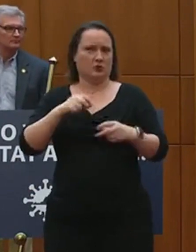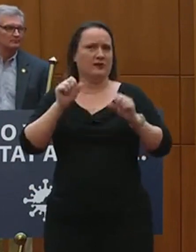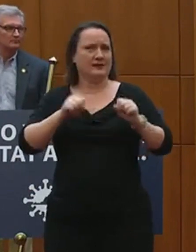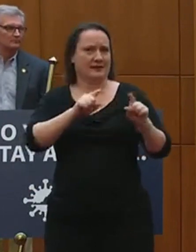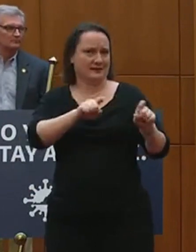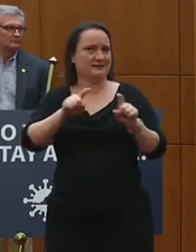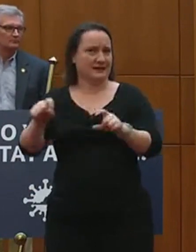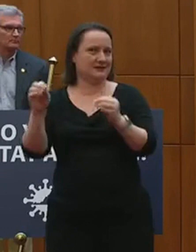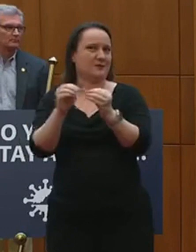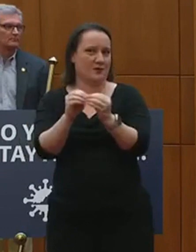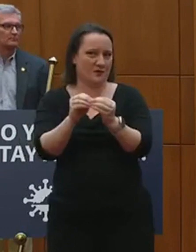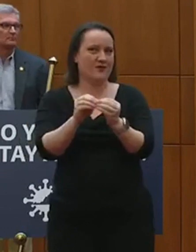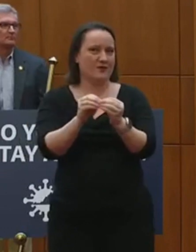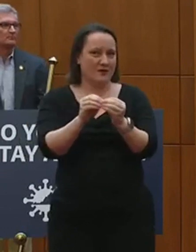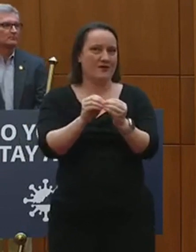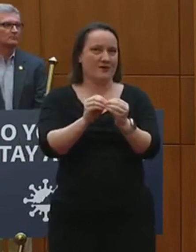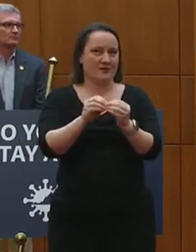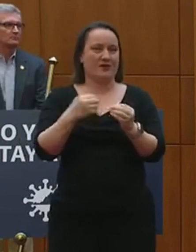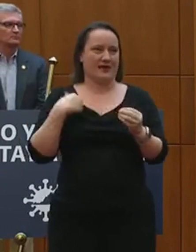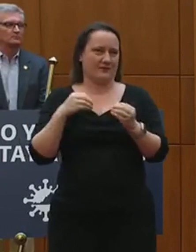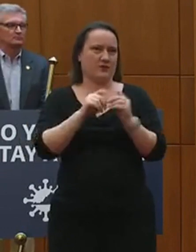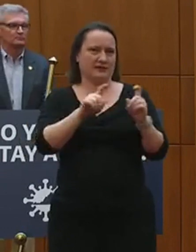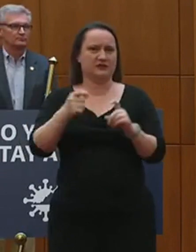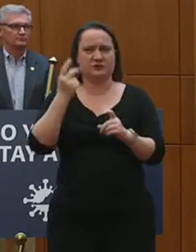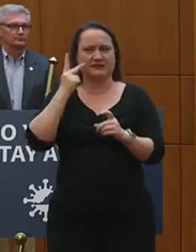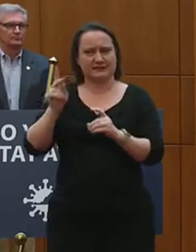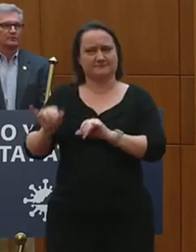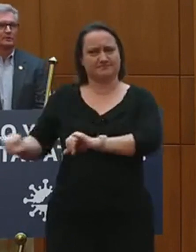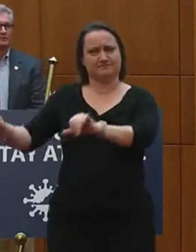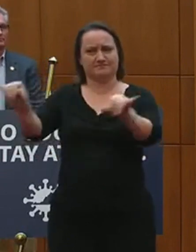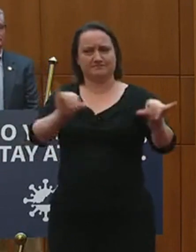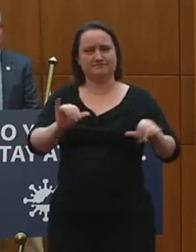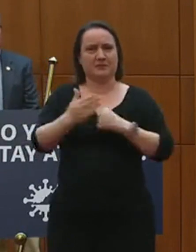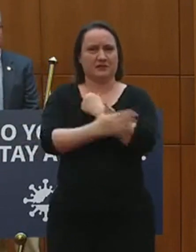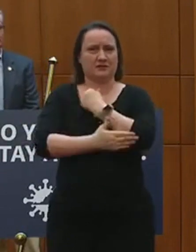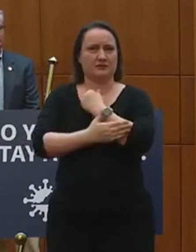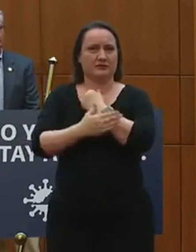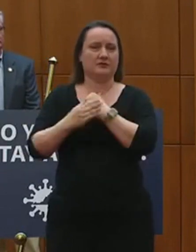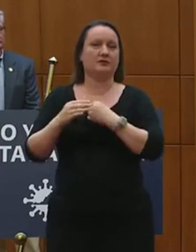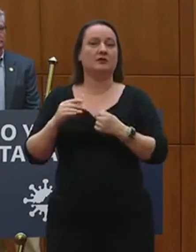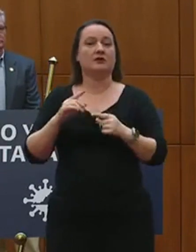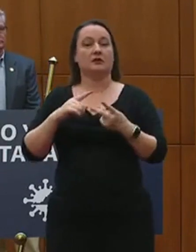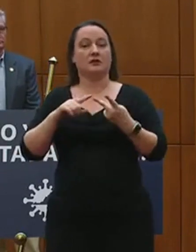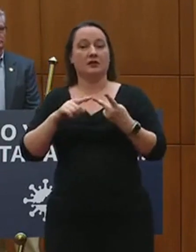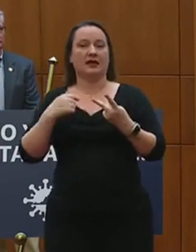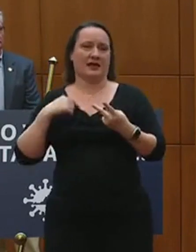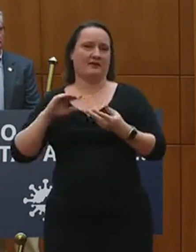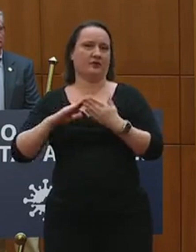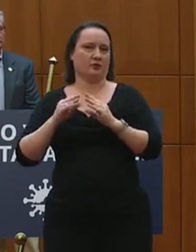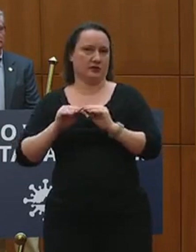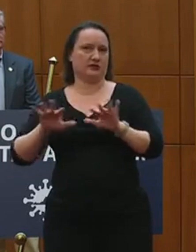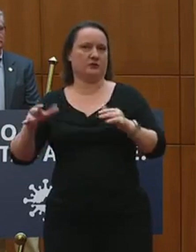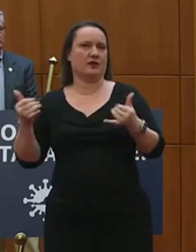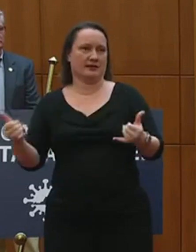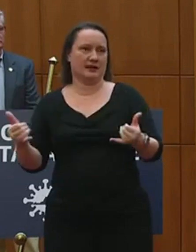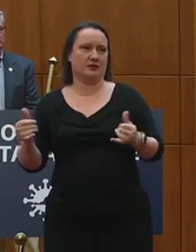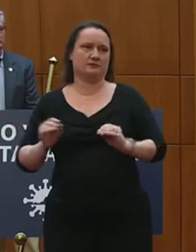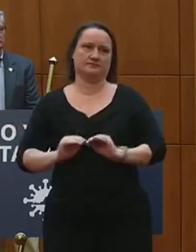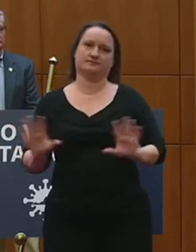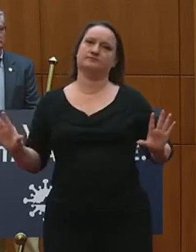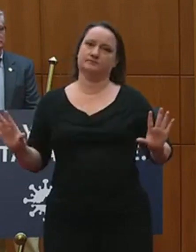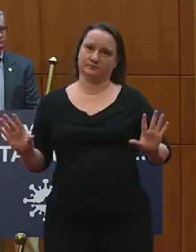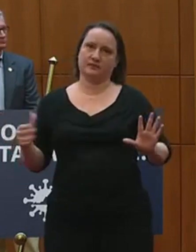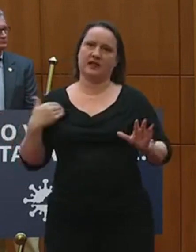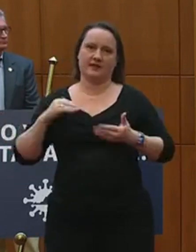testing. That's clear, and we've seen that across the country. And it's also clear, Greg, we've got community spread now. That is quite obvious. And